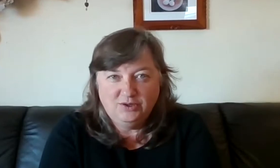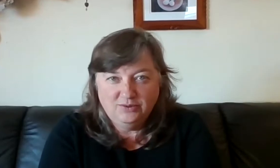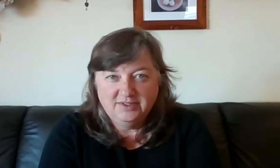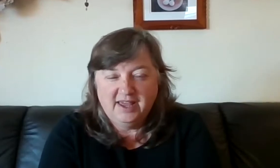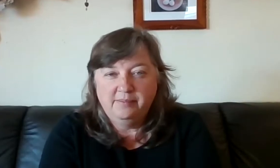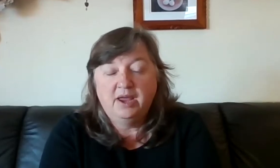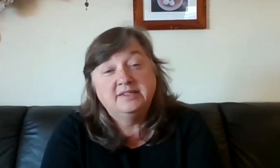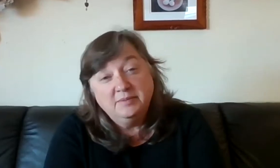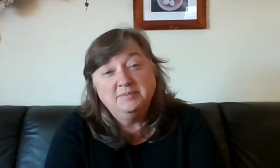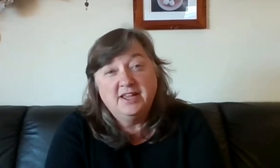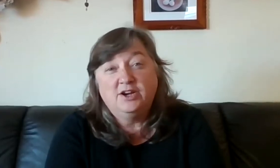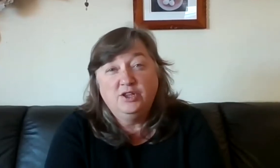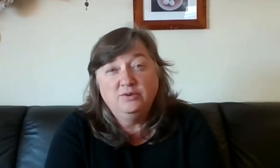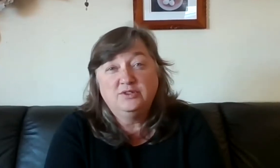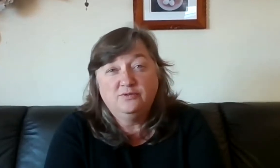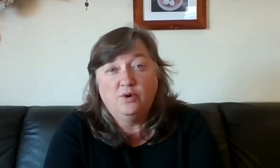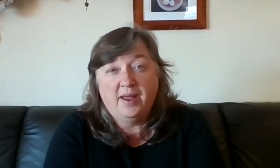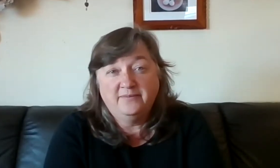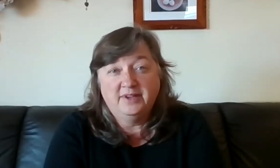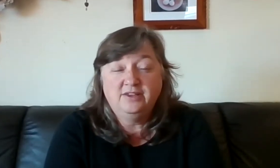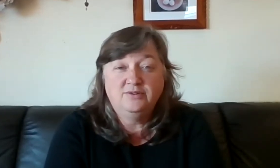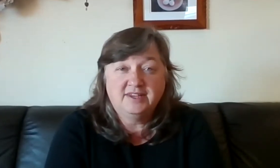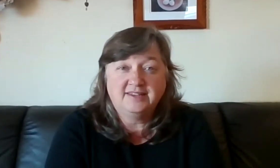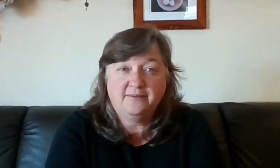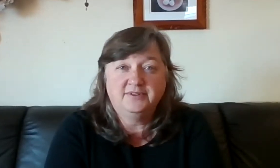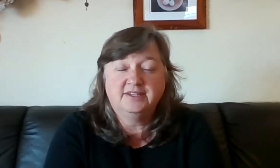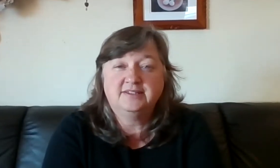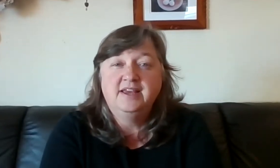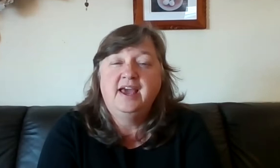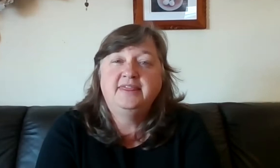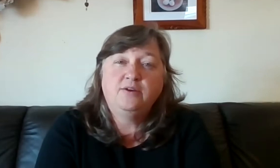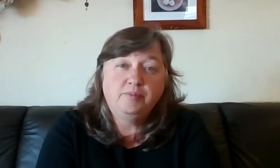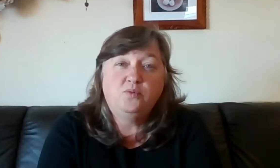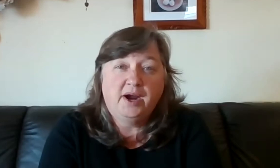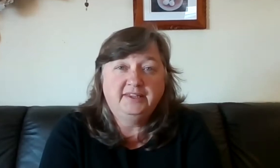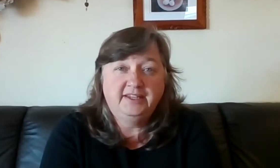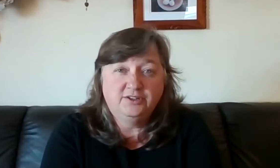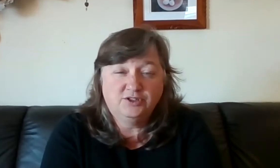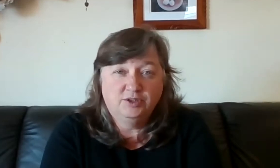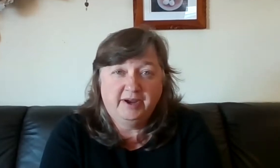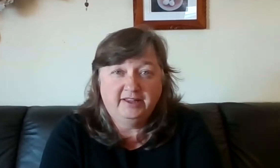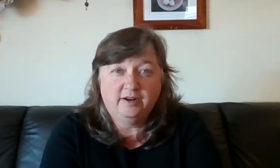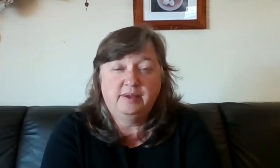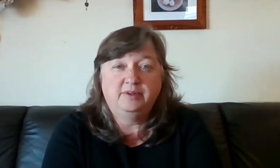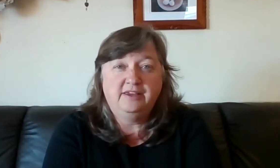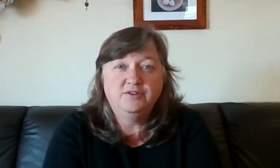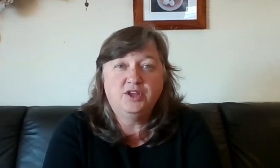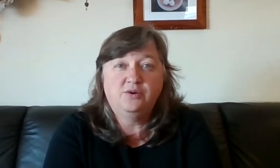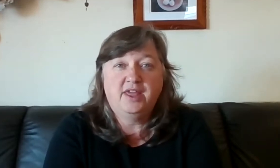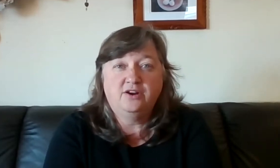use them, and sometimes they are used as emphasis, and they will be widely understood by a lot of people, even though they are